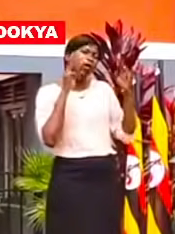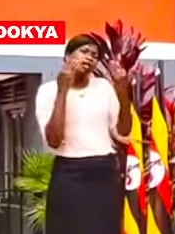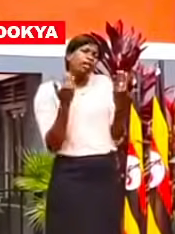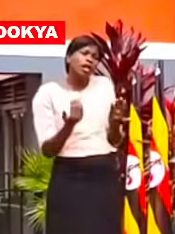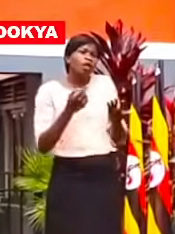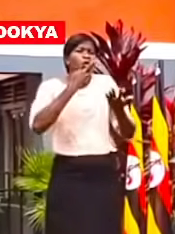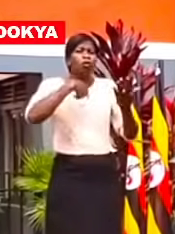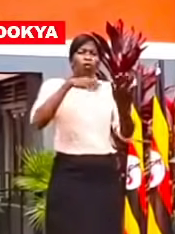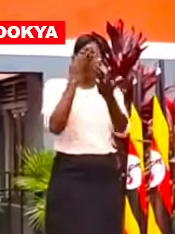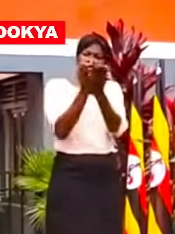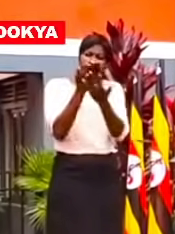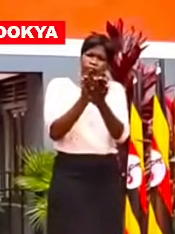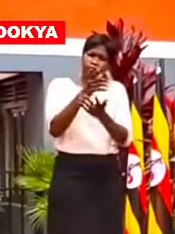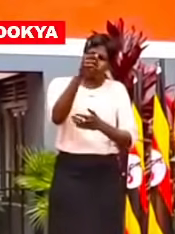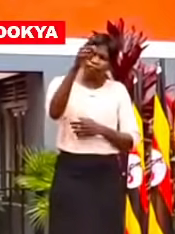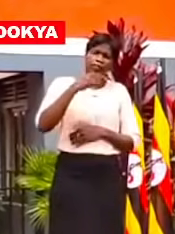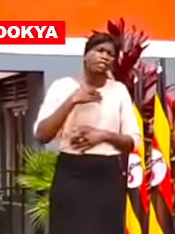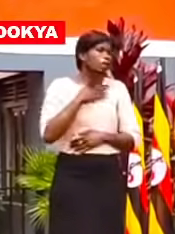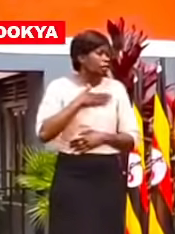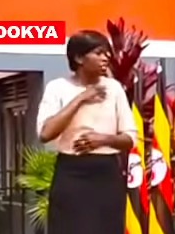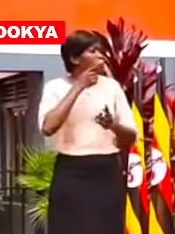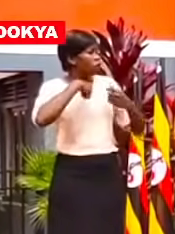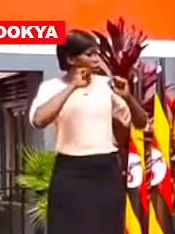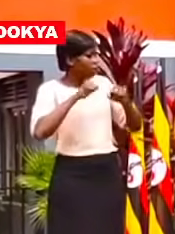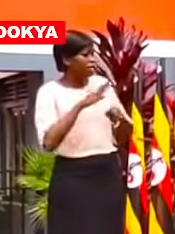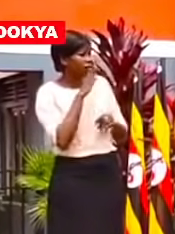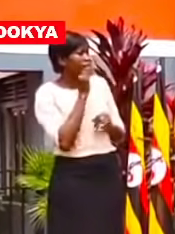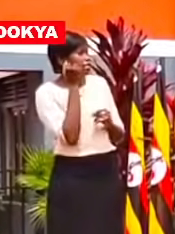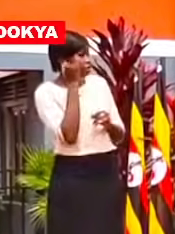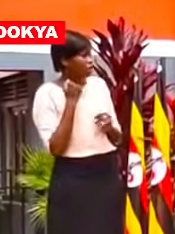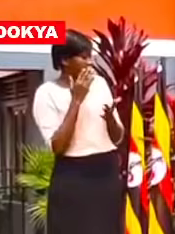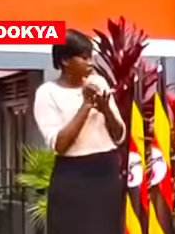that let's get serious as far as security is concerned.